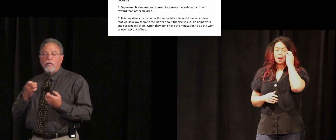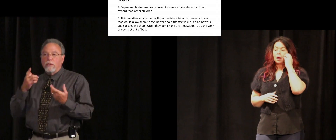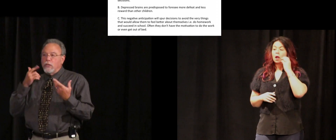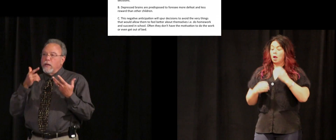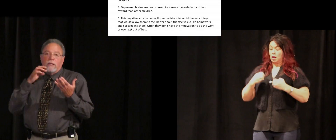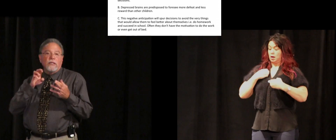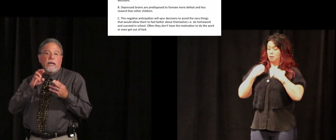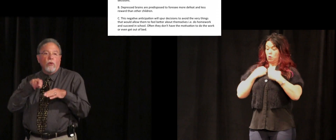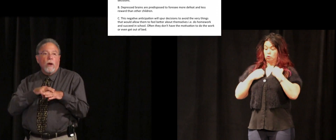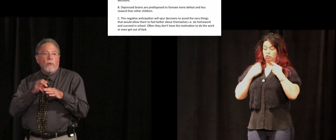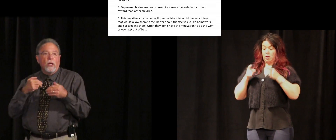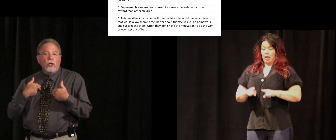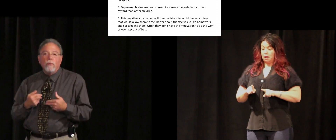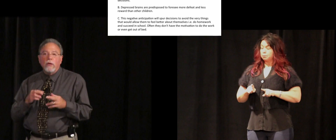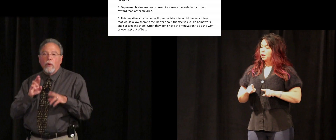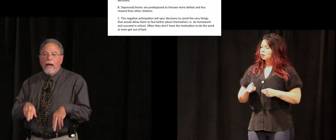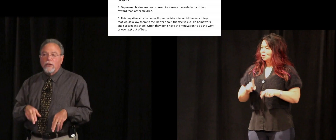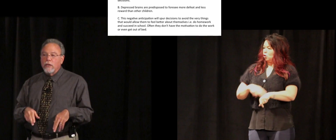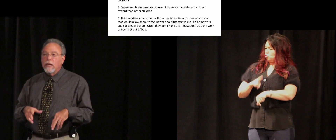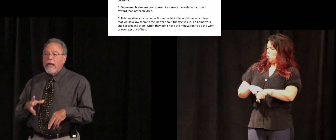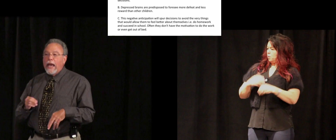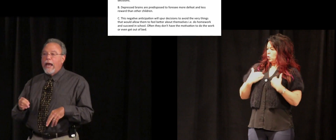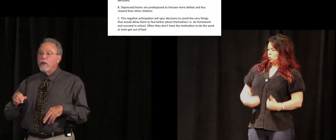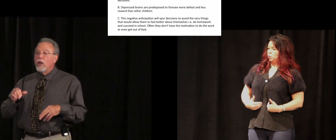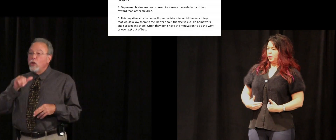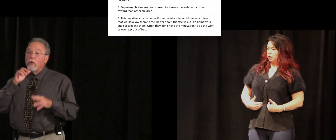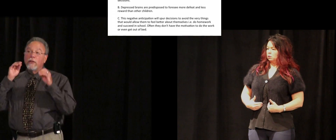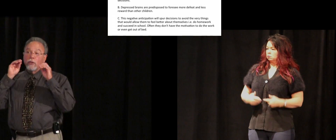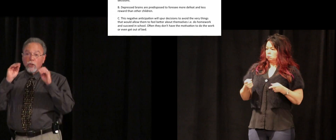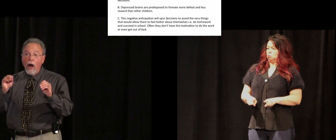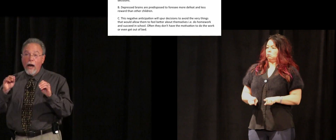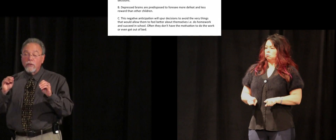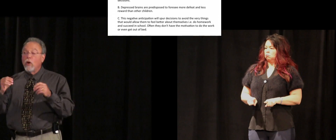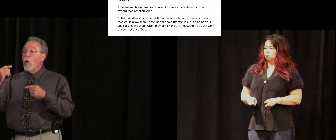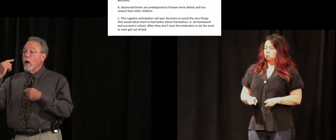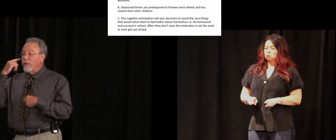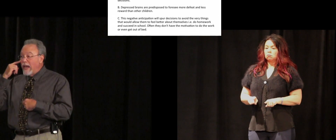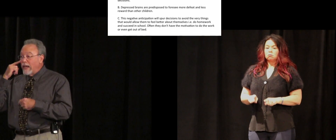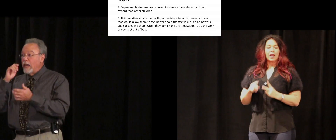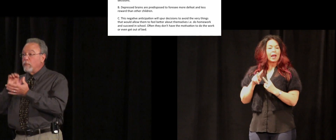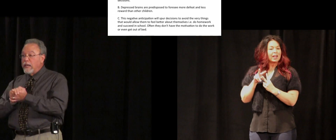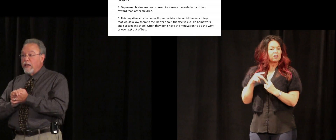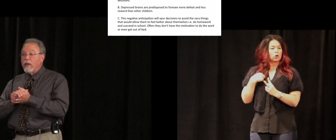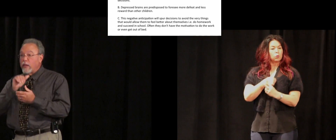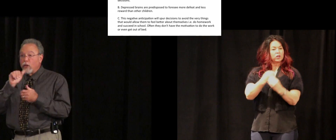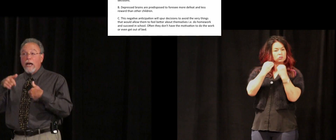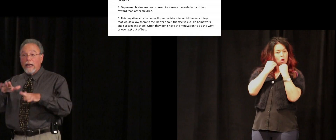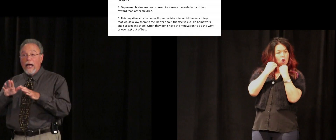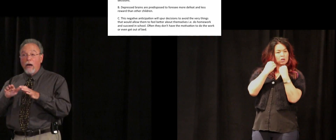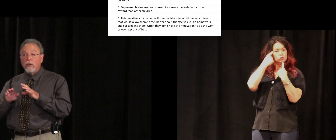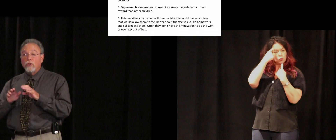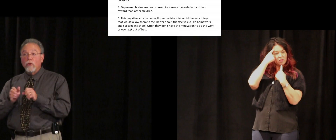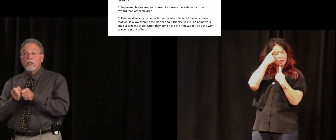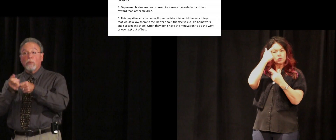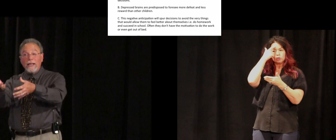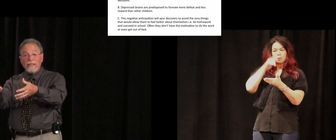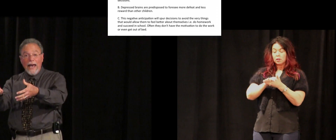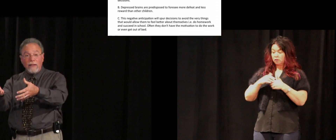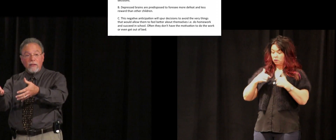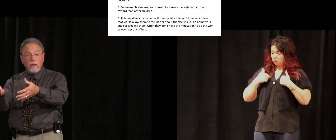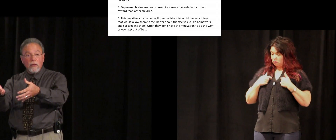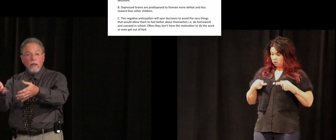in 7 children is the, quote, national average. And I think for our population, it's more than that. I don't